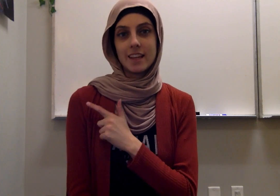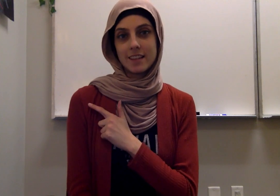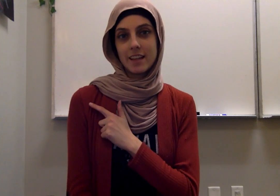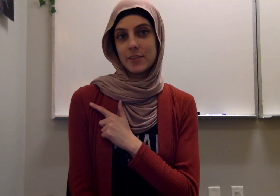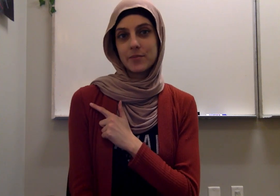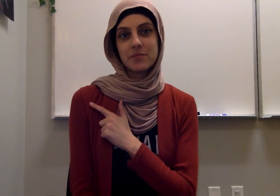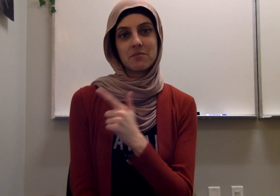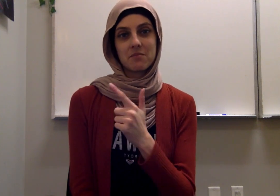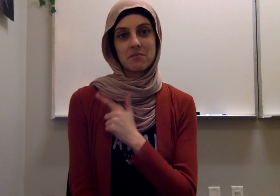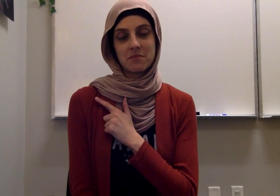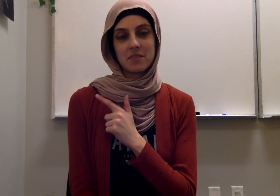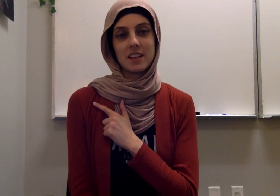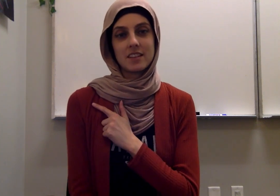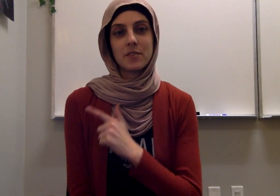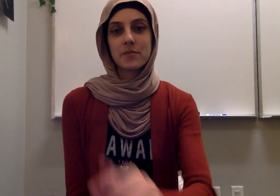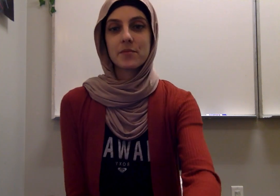lazy. Lazy.